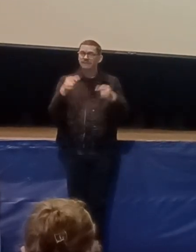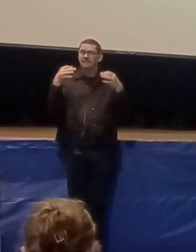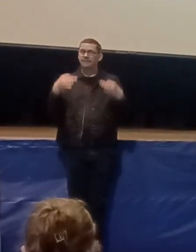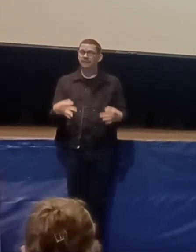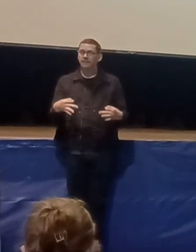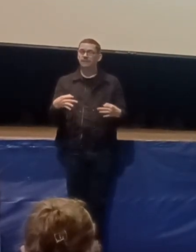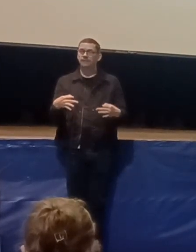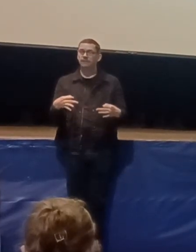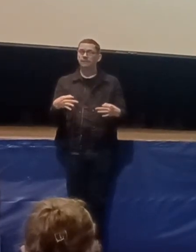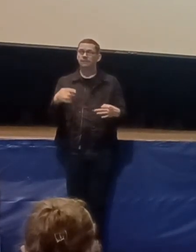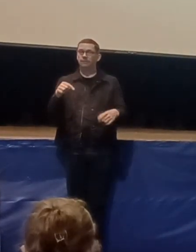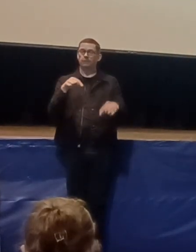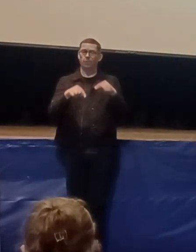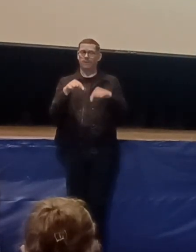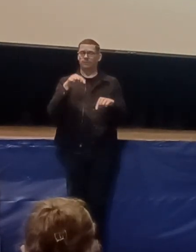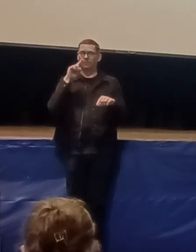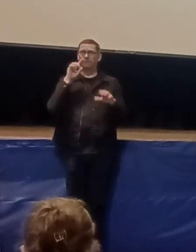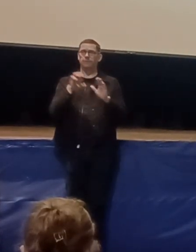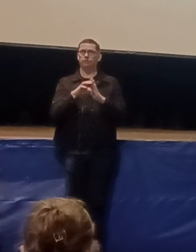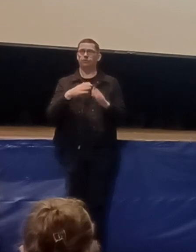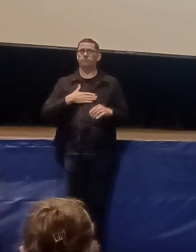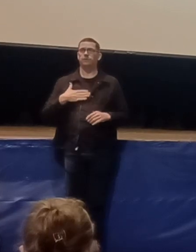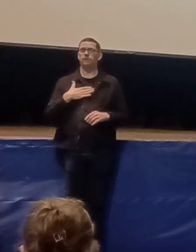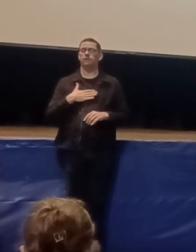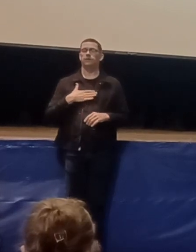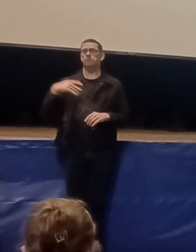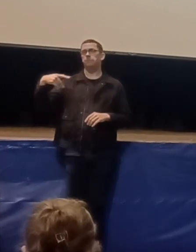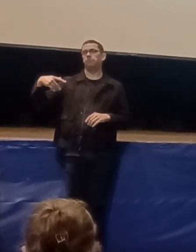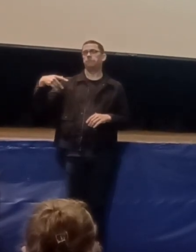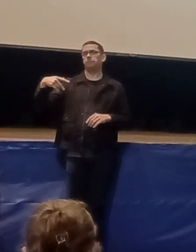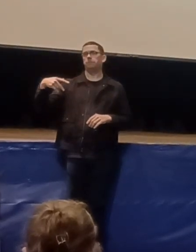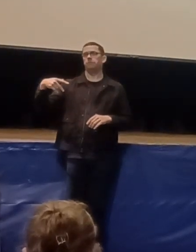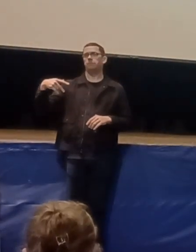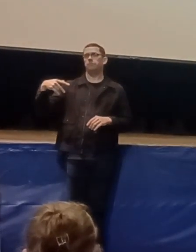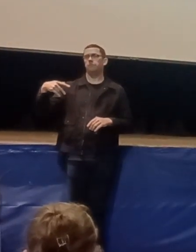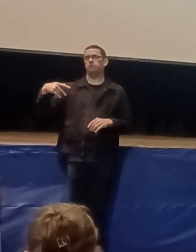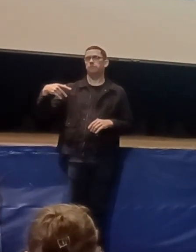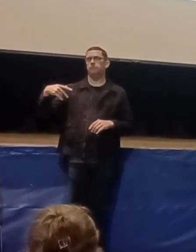find, go back to that picture please, to the PW, the salt,